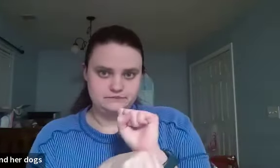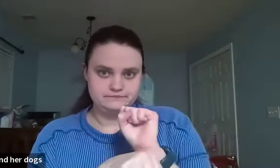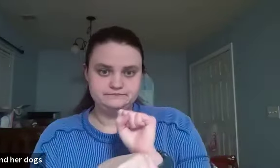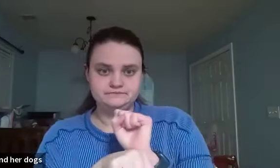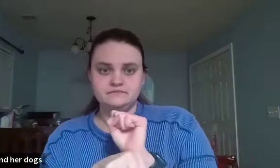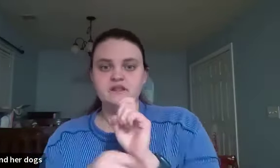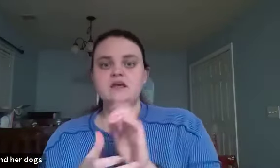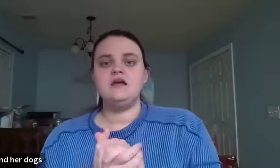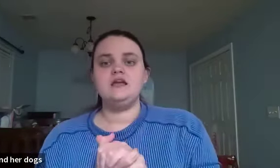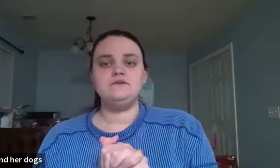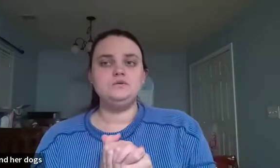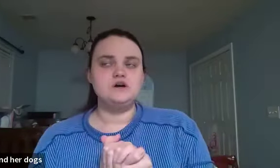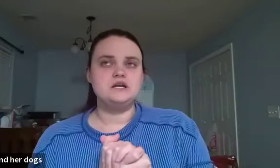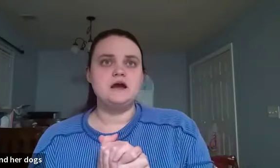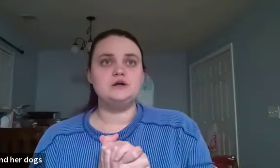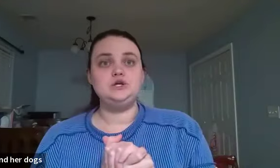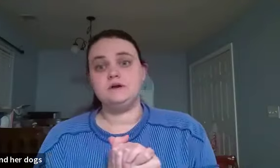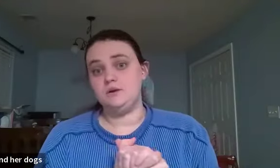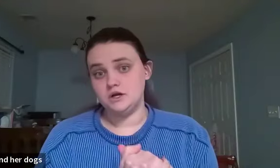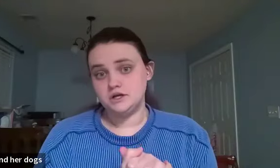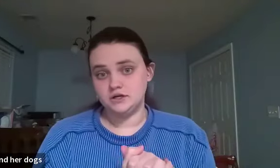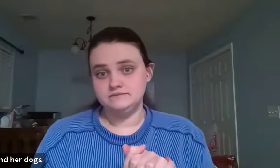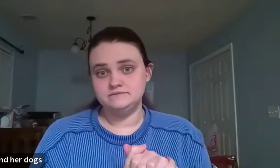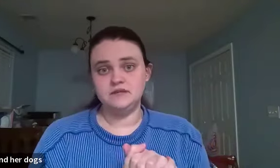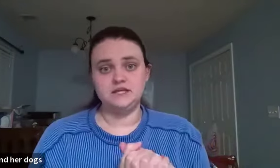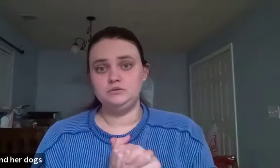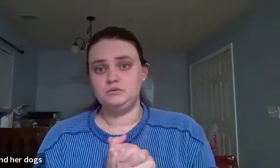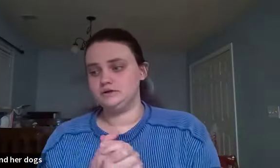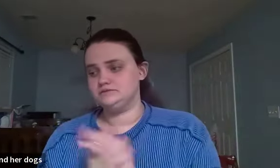work. If you were talking about how you are a worker, like you work,